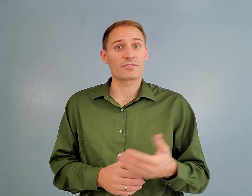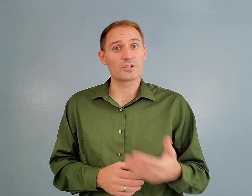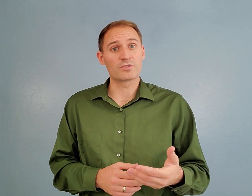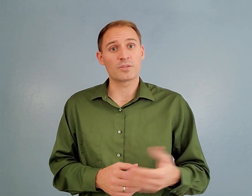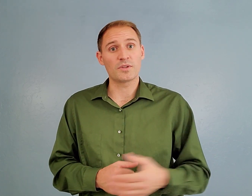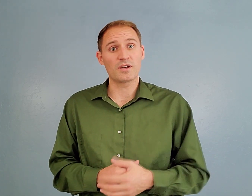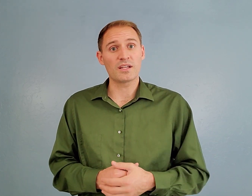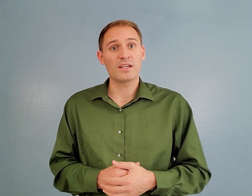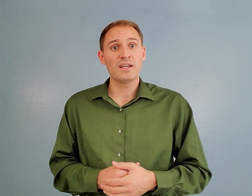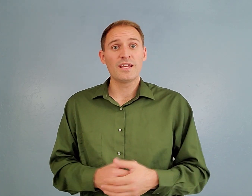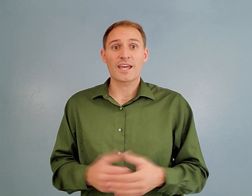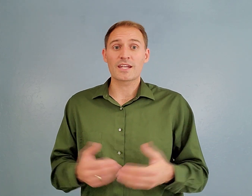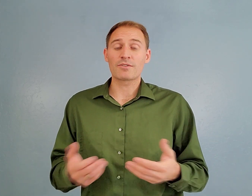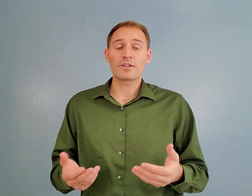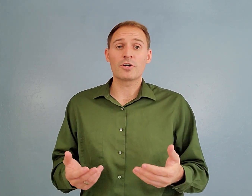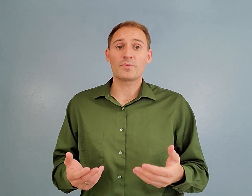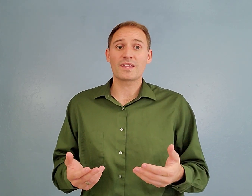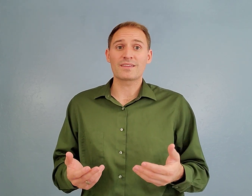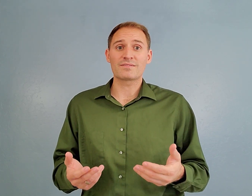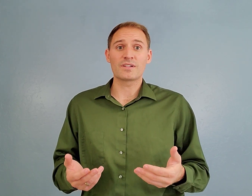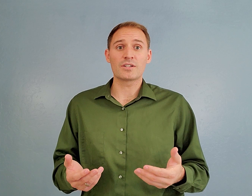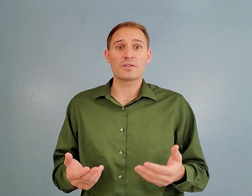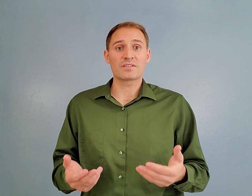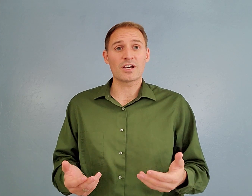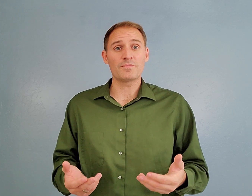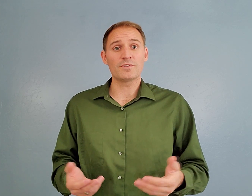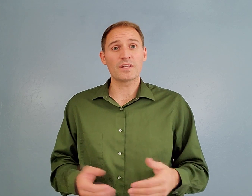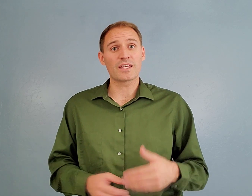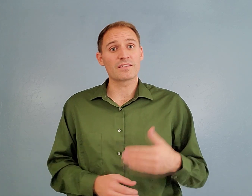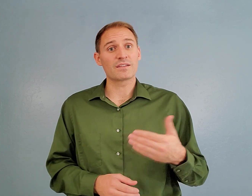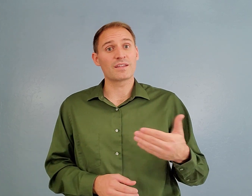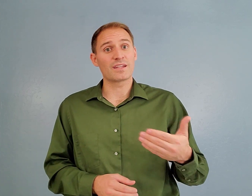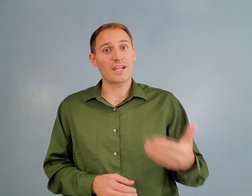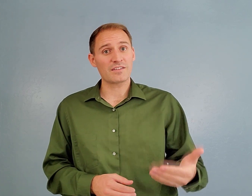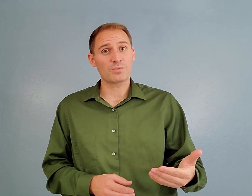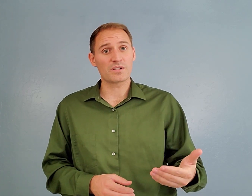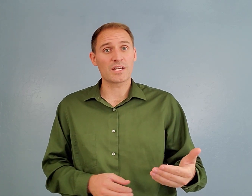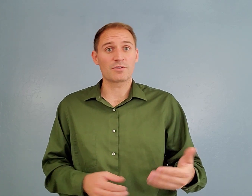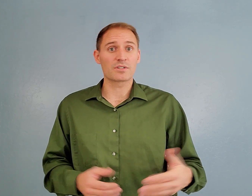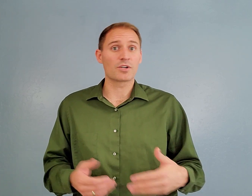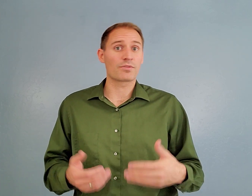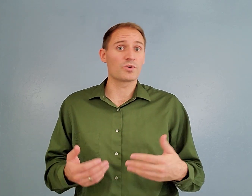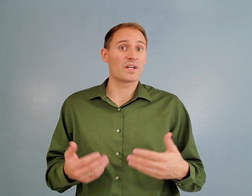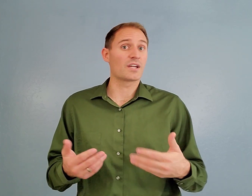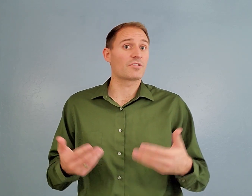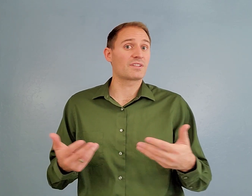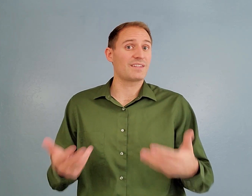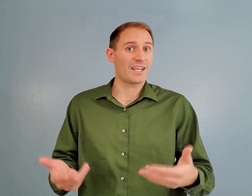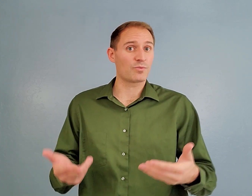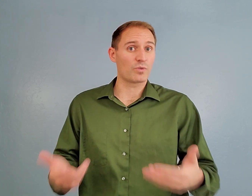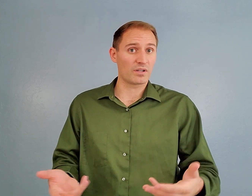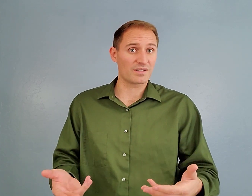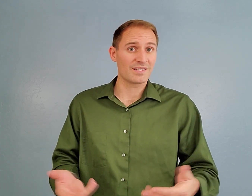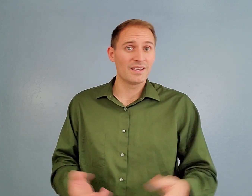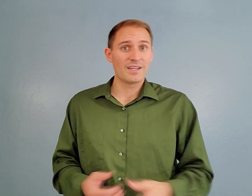local community. And I really hope that this video is helpful. And in the next one, I will go through another 10 words.